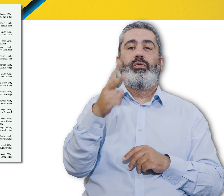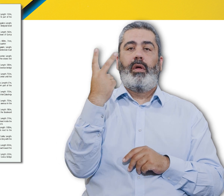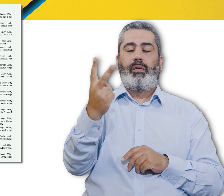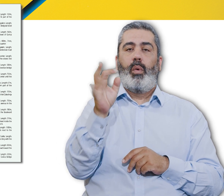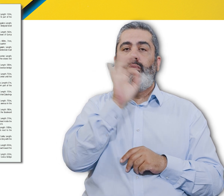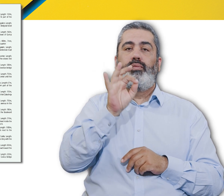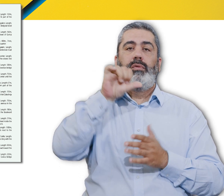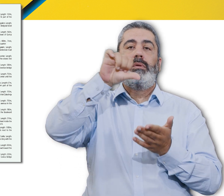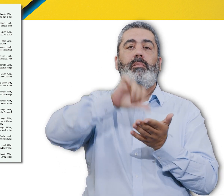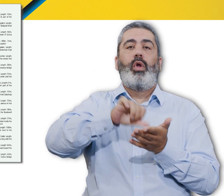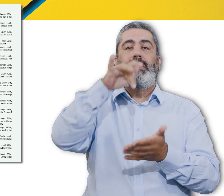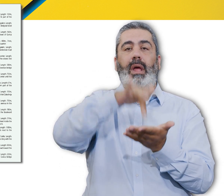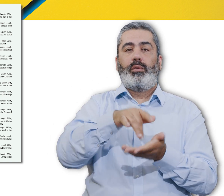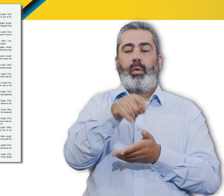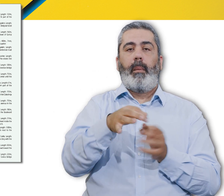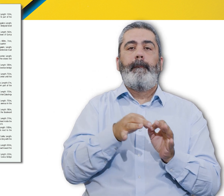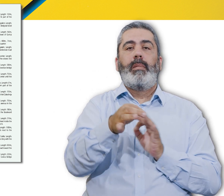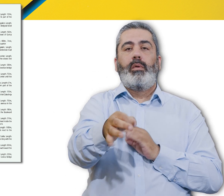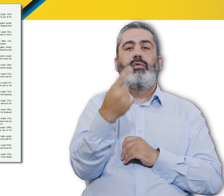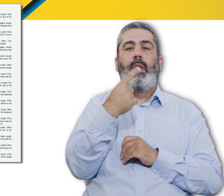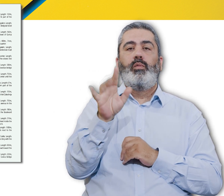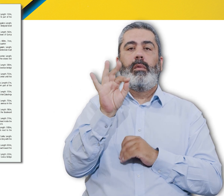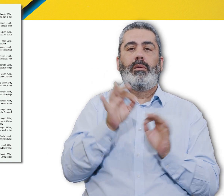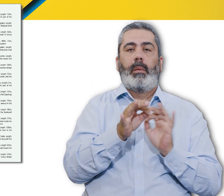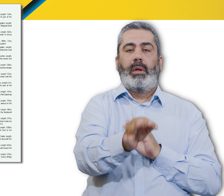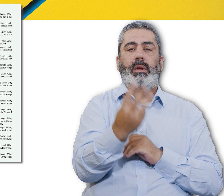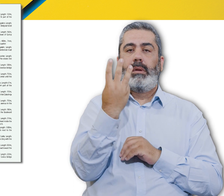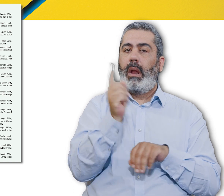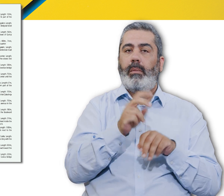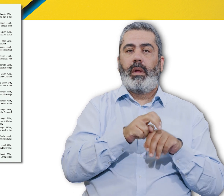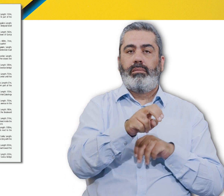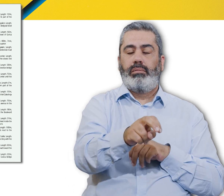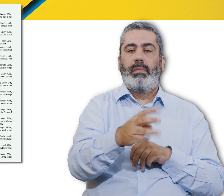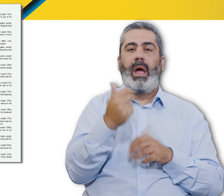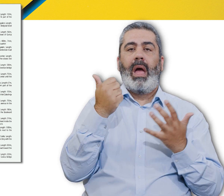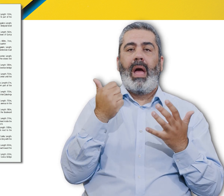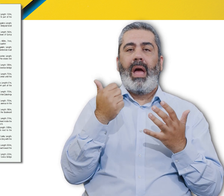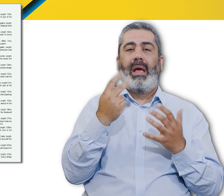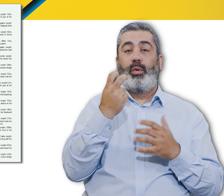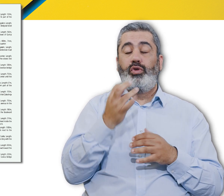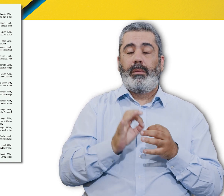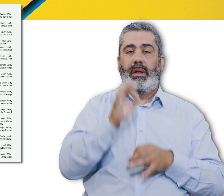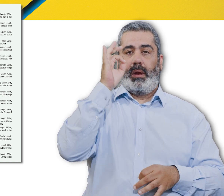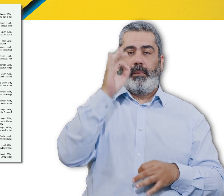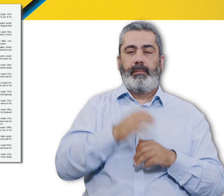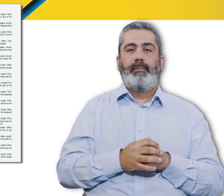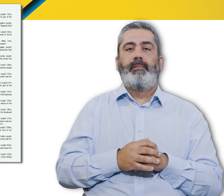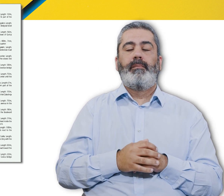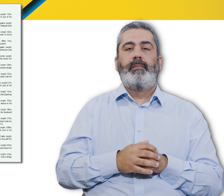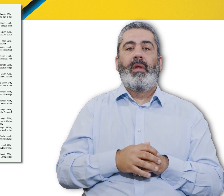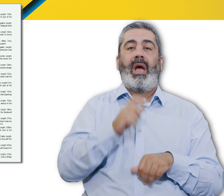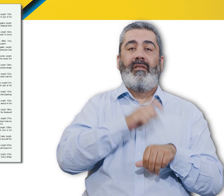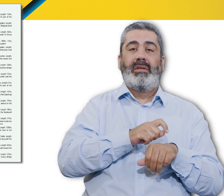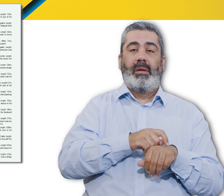187, area, city centre, length, 750 m, 9 min, elevation, 1 m. The